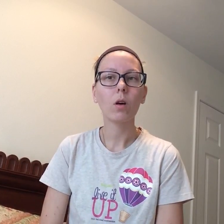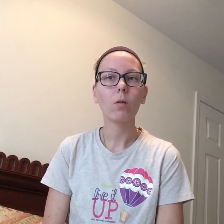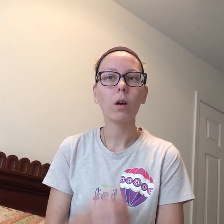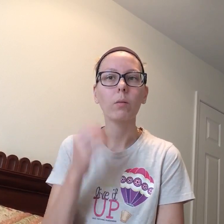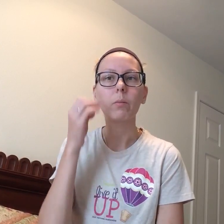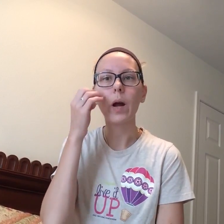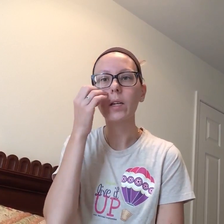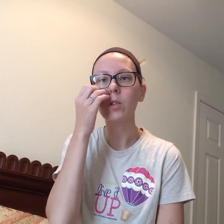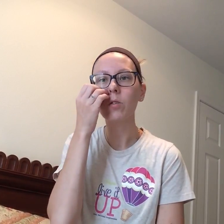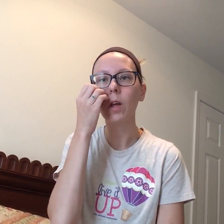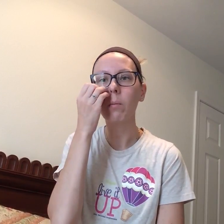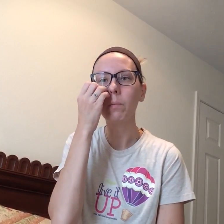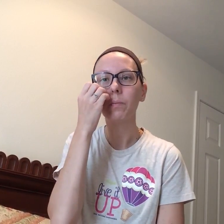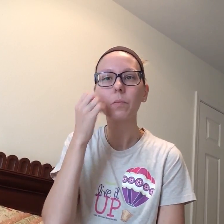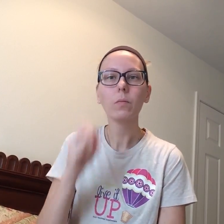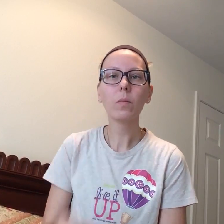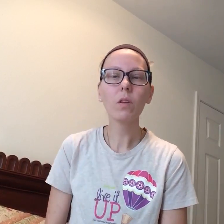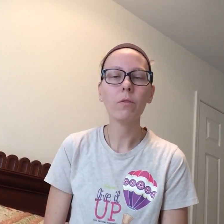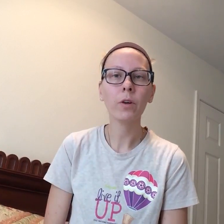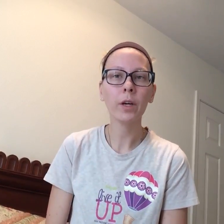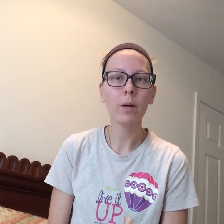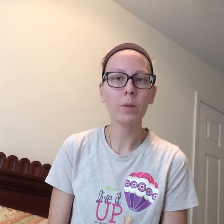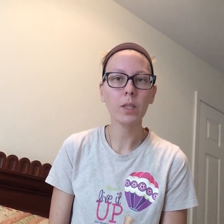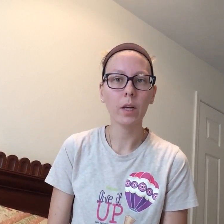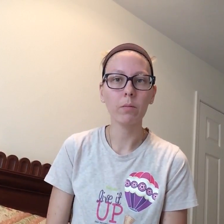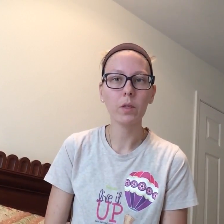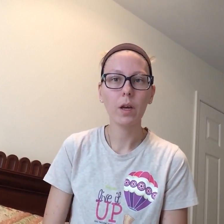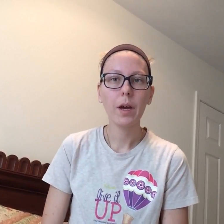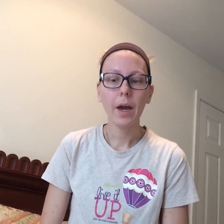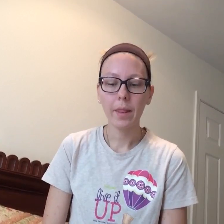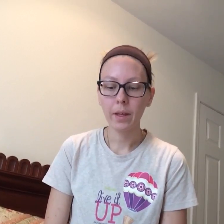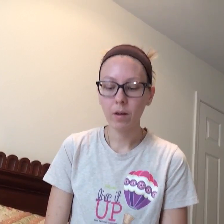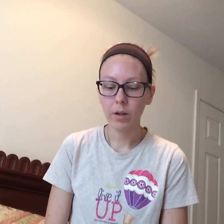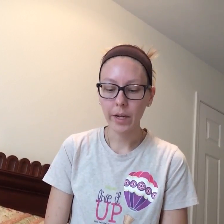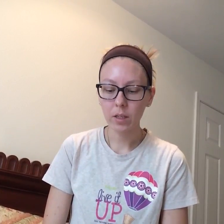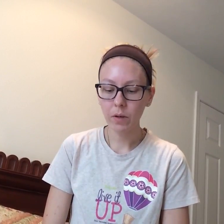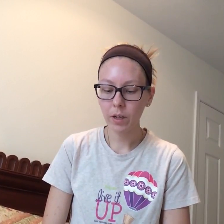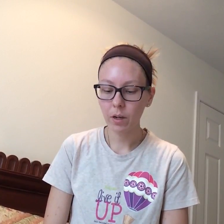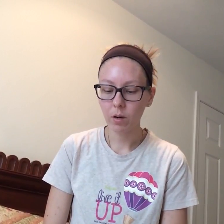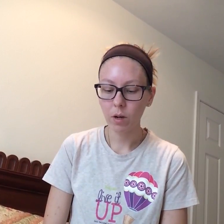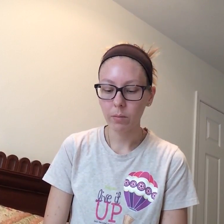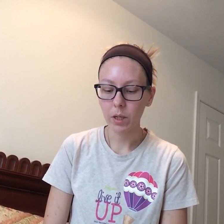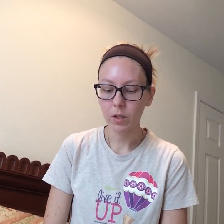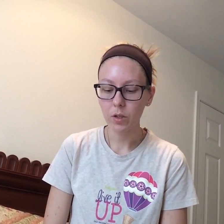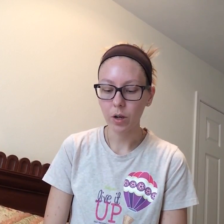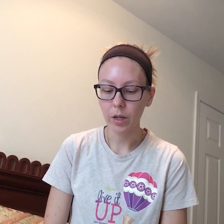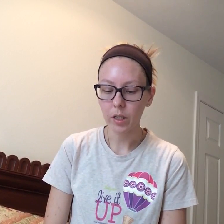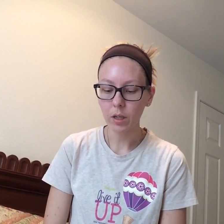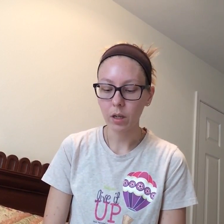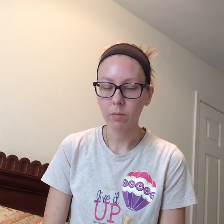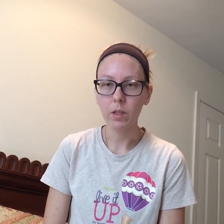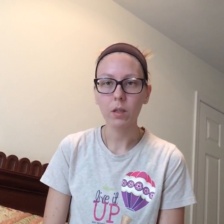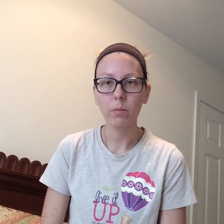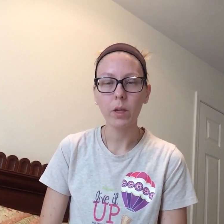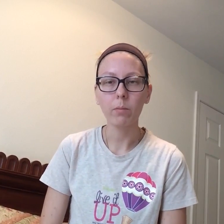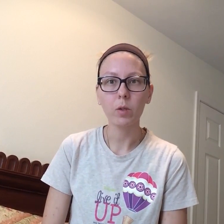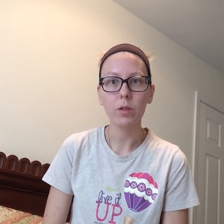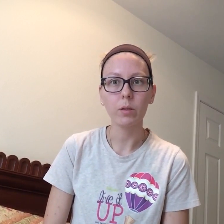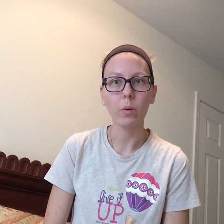So practice your name for a couple times. And then our next video I'm going to start is going to be numbers 0